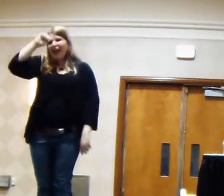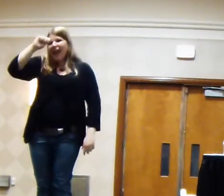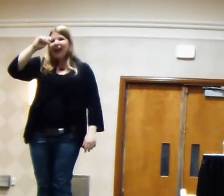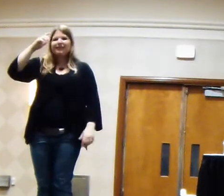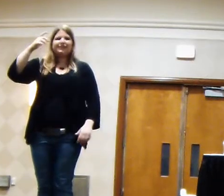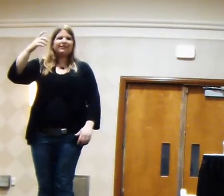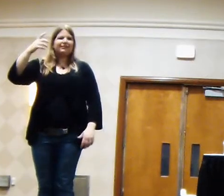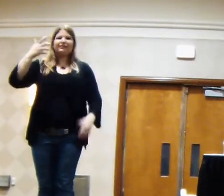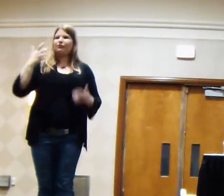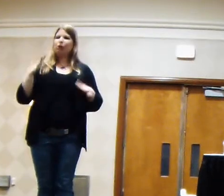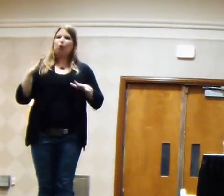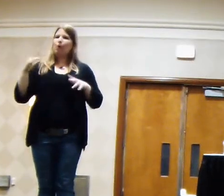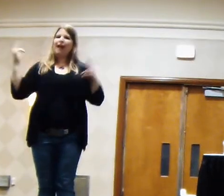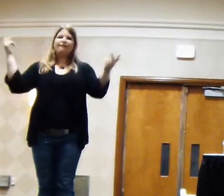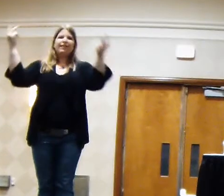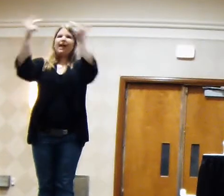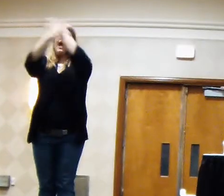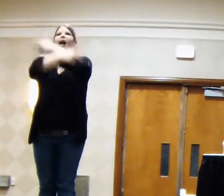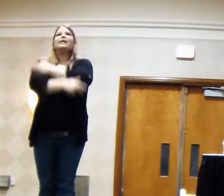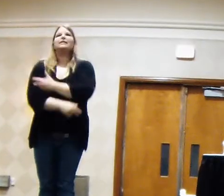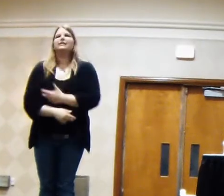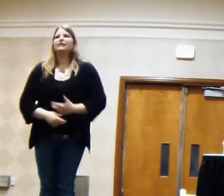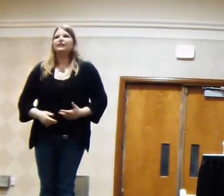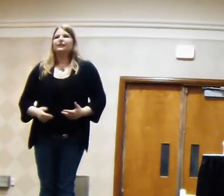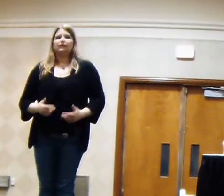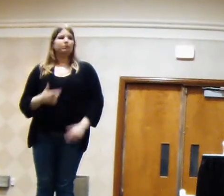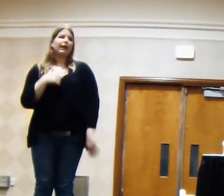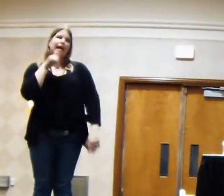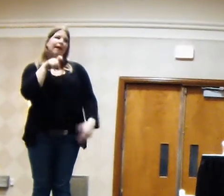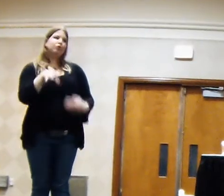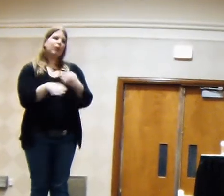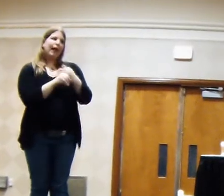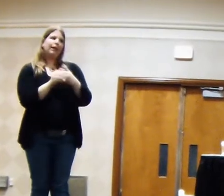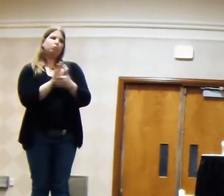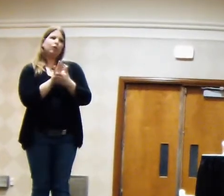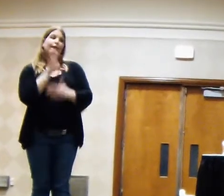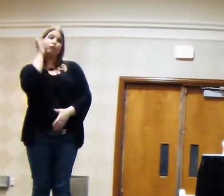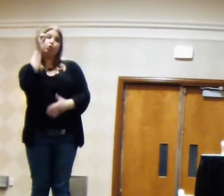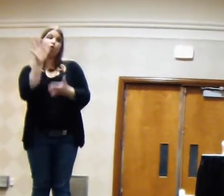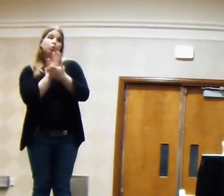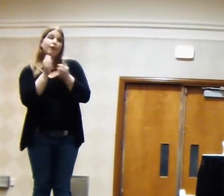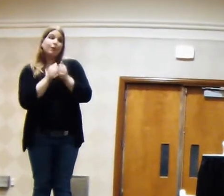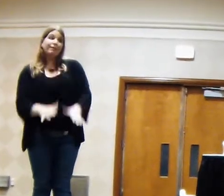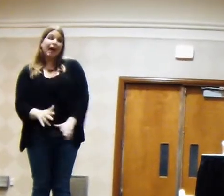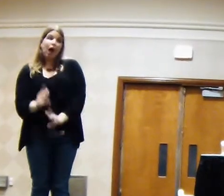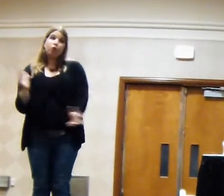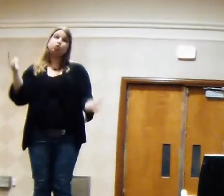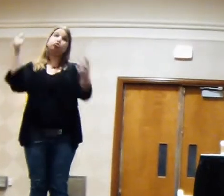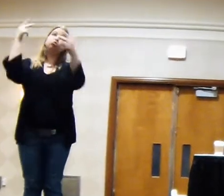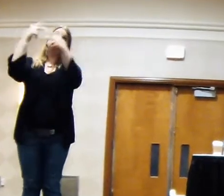want to be flying their own cars. But he said, got to do it. Can't make a future movie without a flying car.